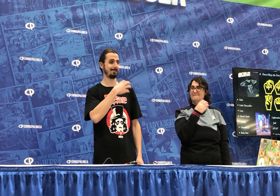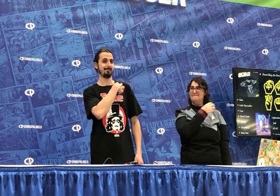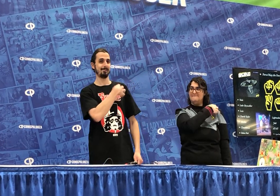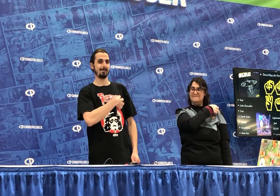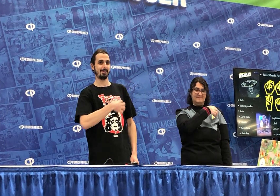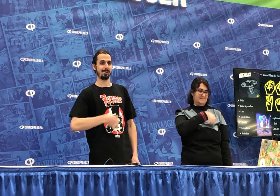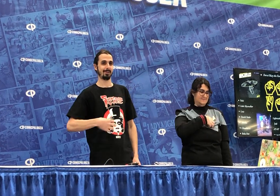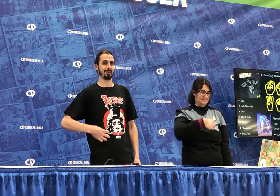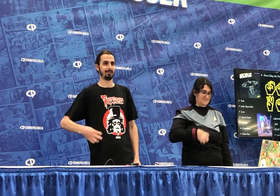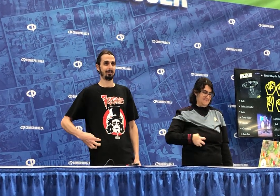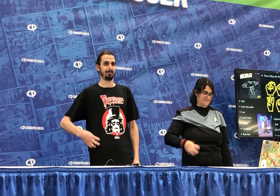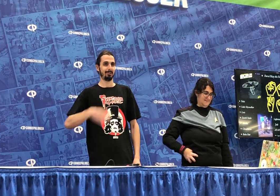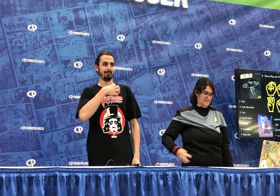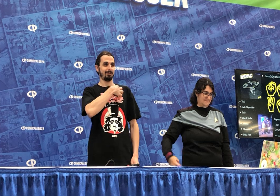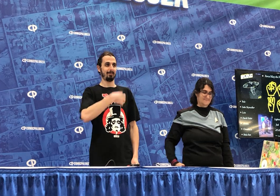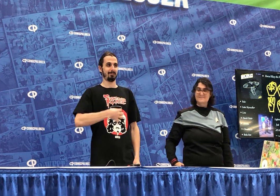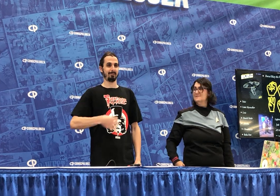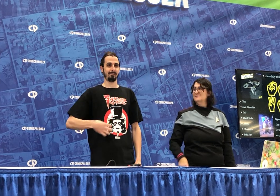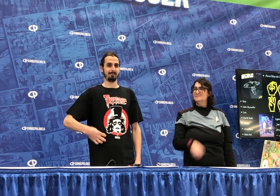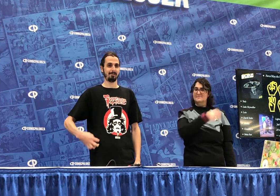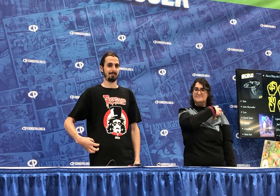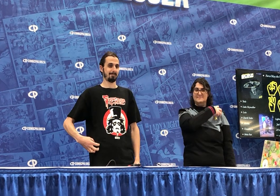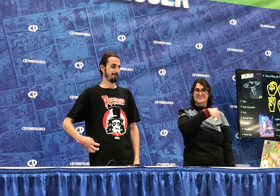Chewbacca, right across the chest, Chewbacca.